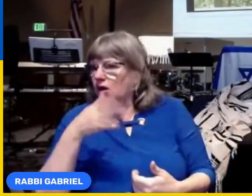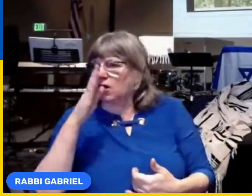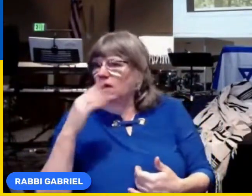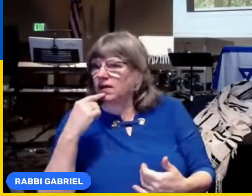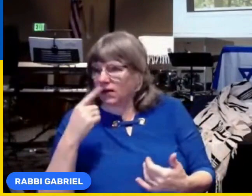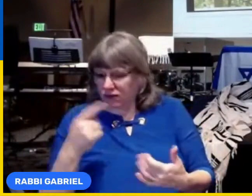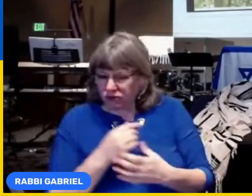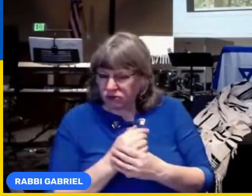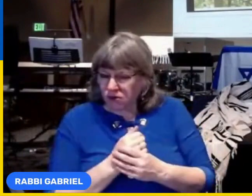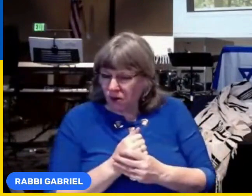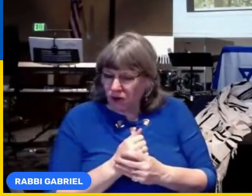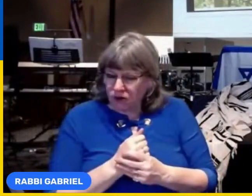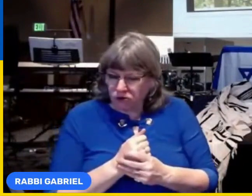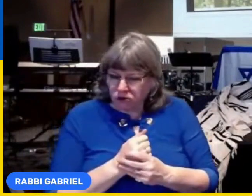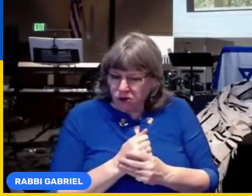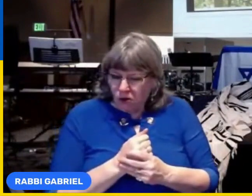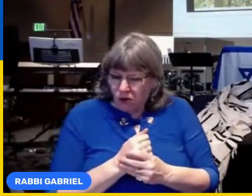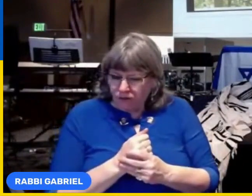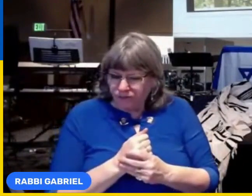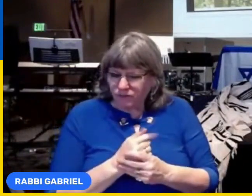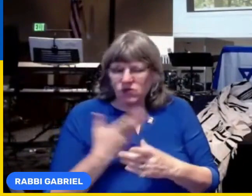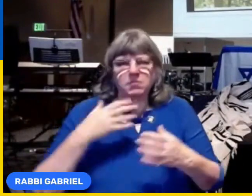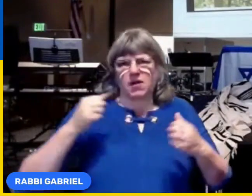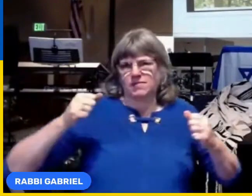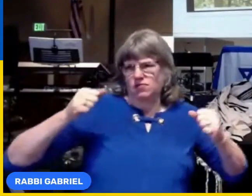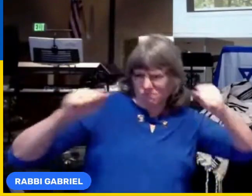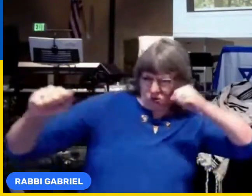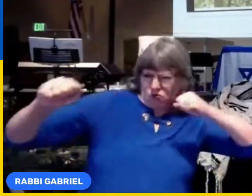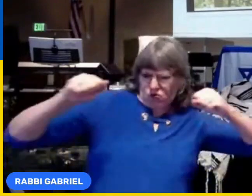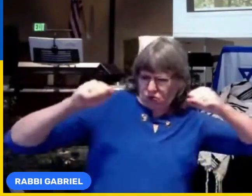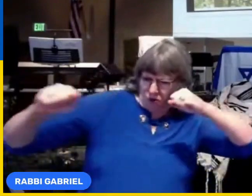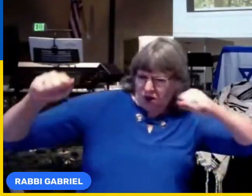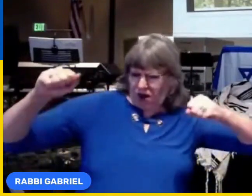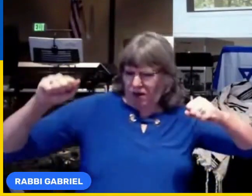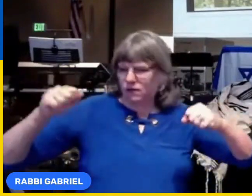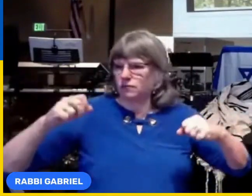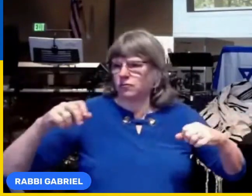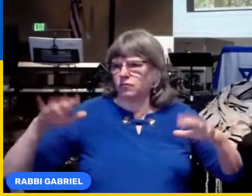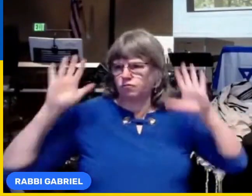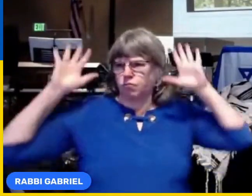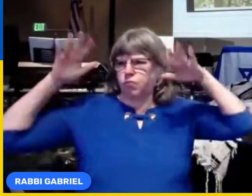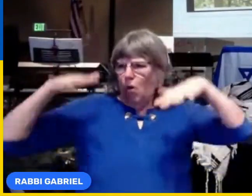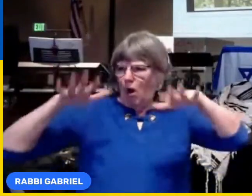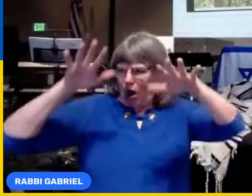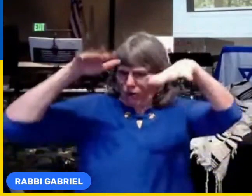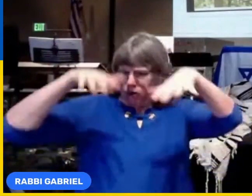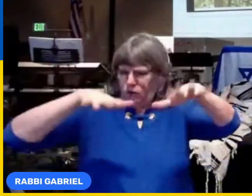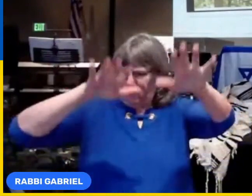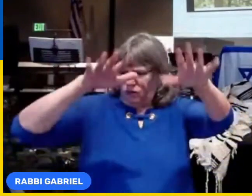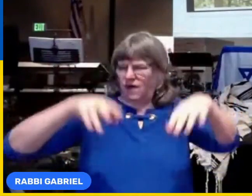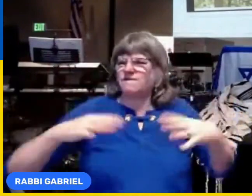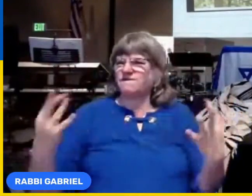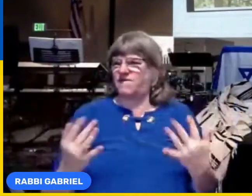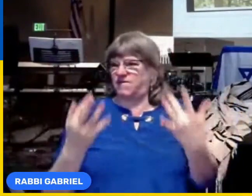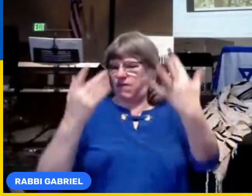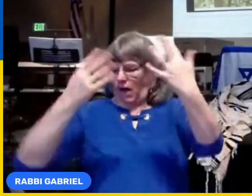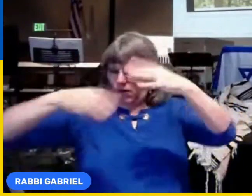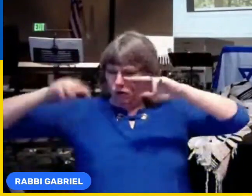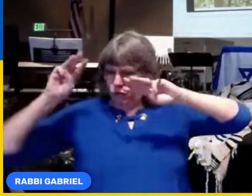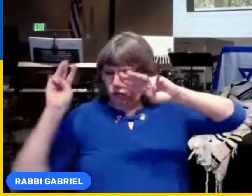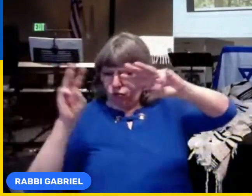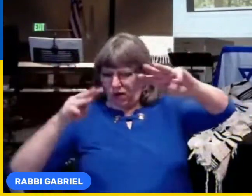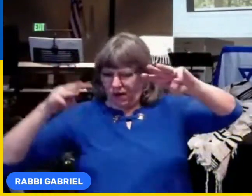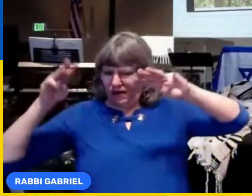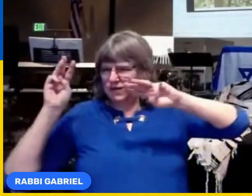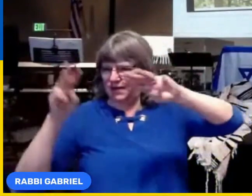angels. But as terrible as the voice of Hashem sounded on Mount Horeb, the writer of